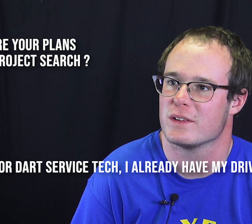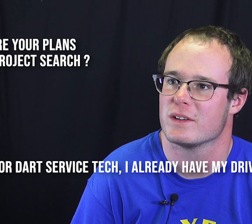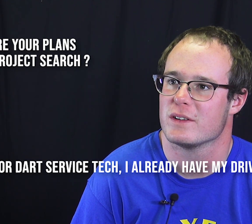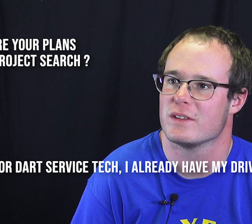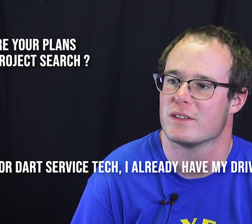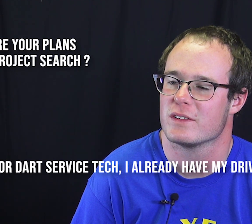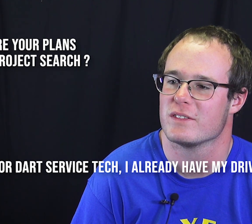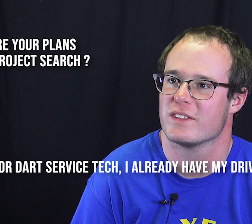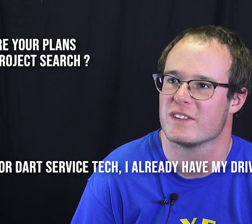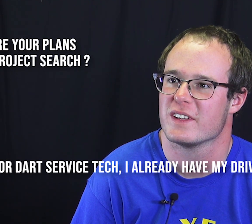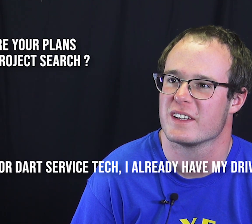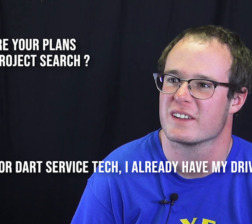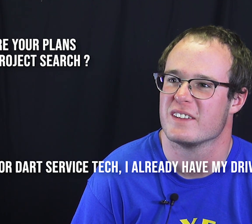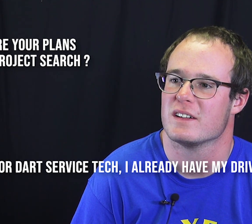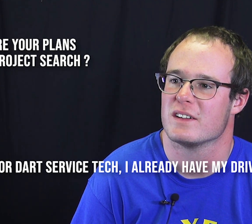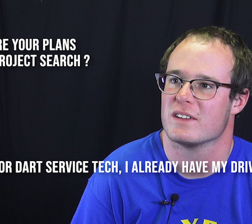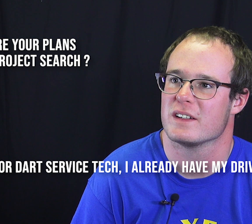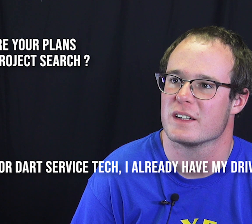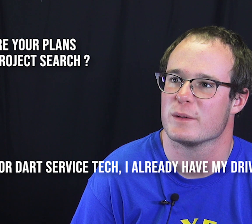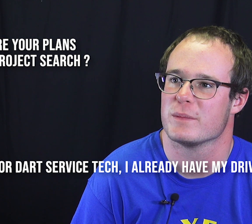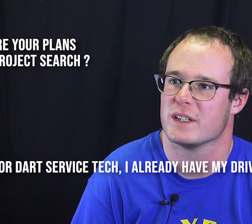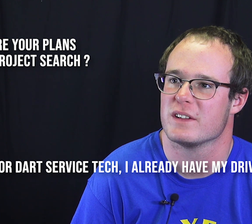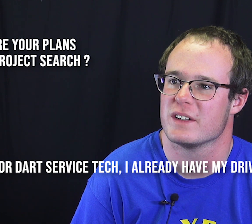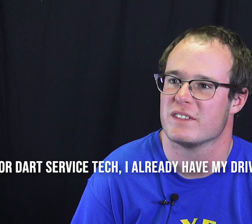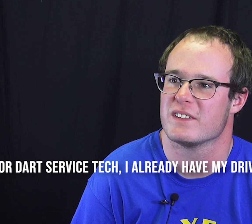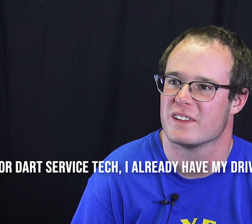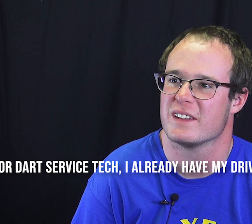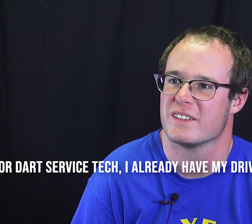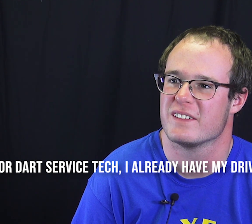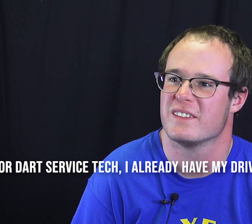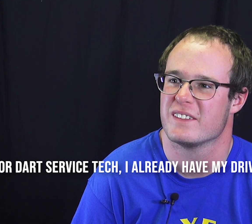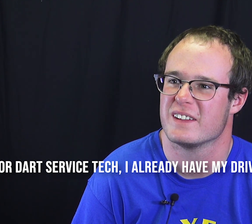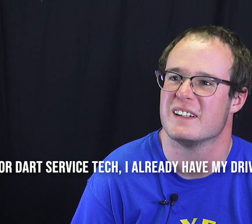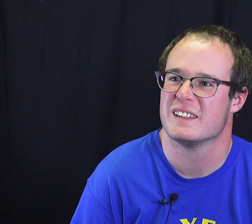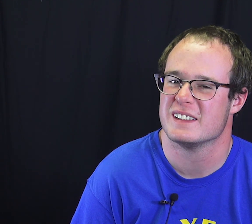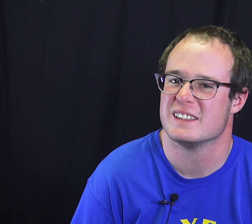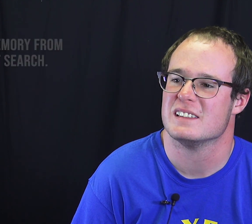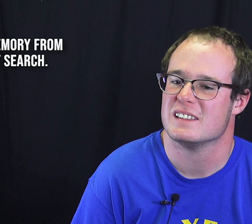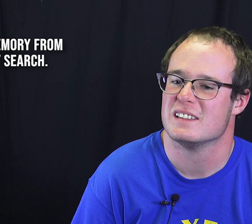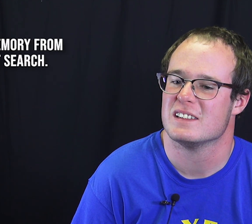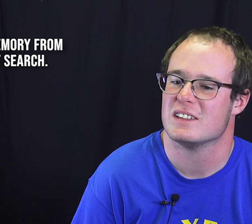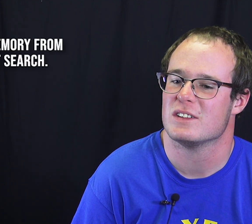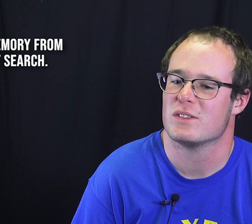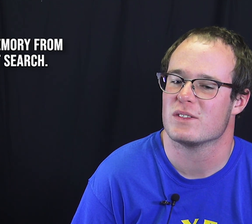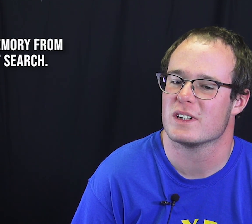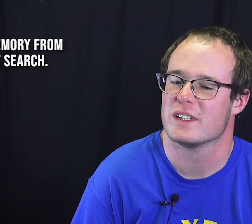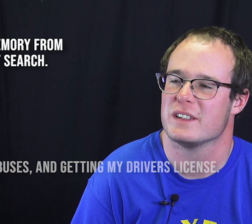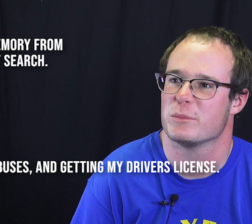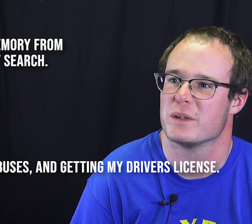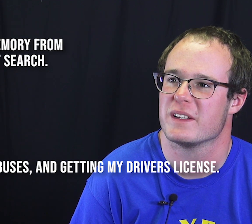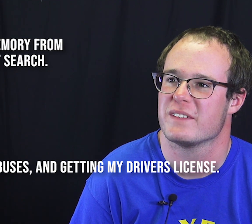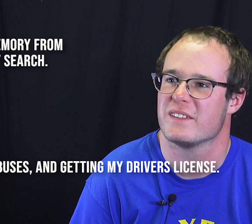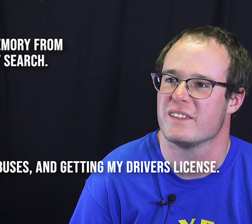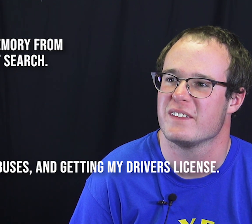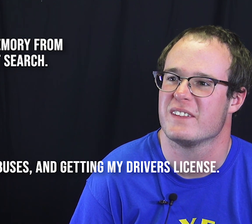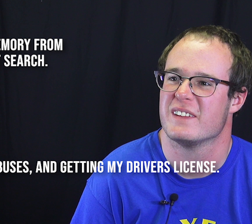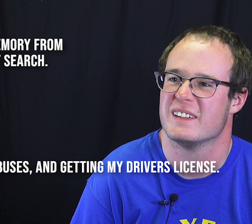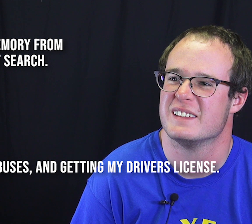DART service tech. Already got my driver's license. Perfect. Riding